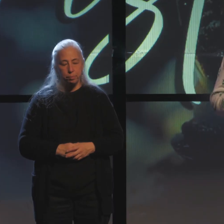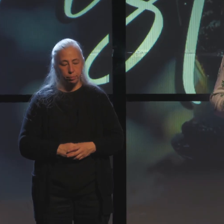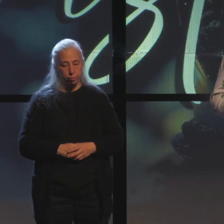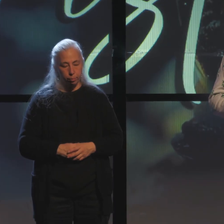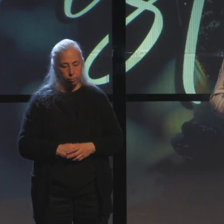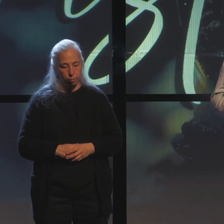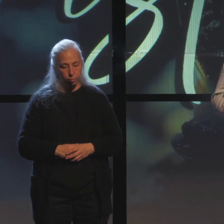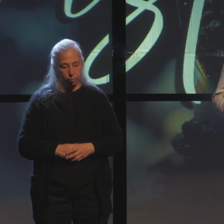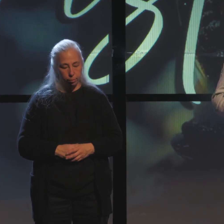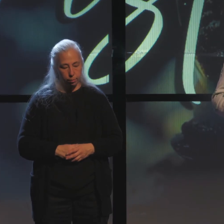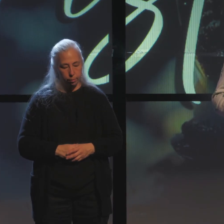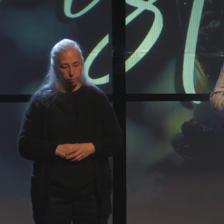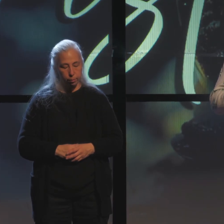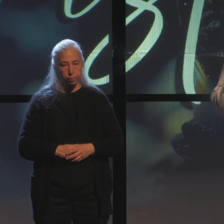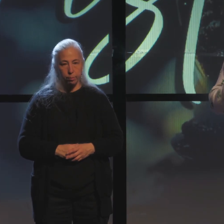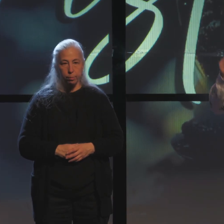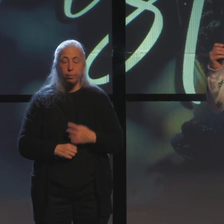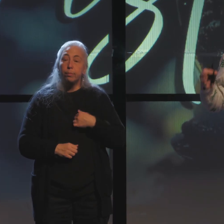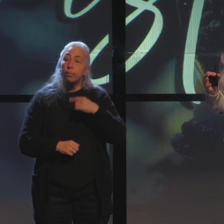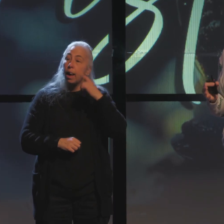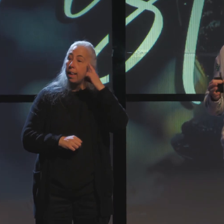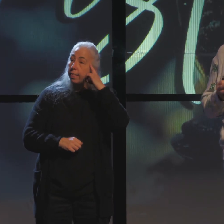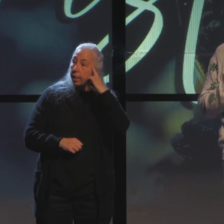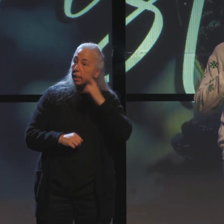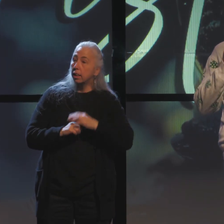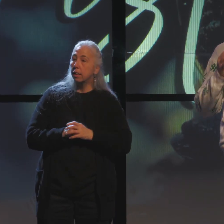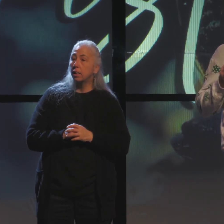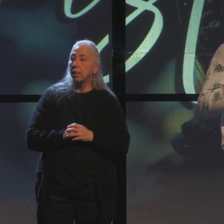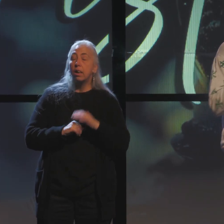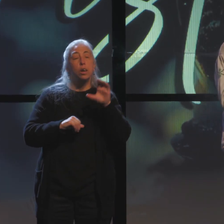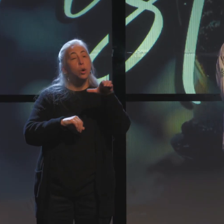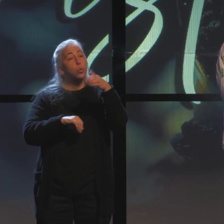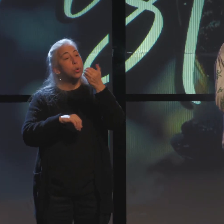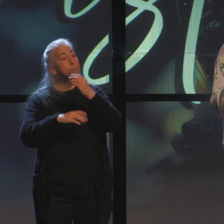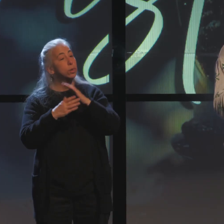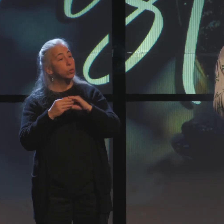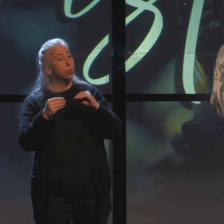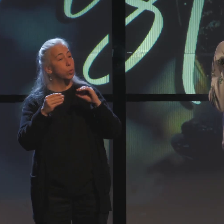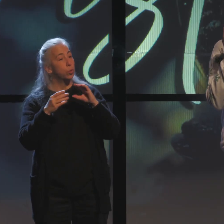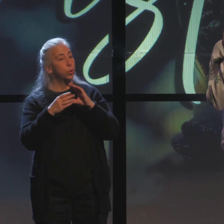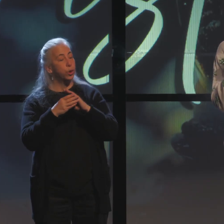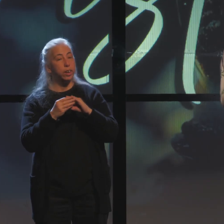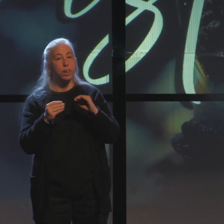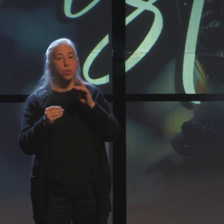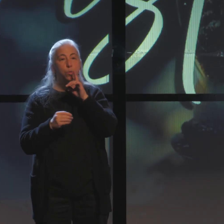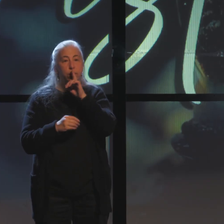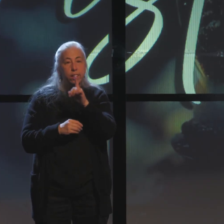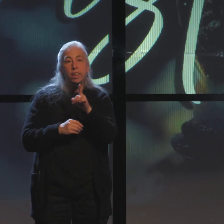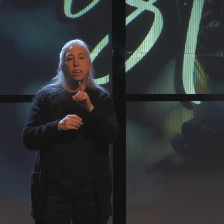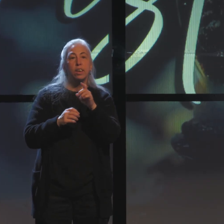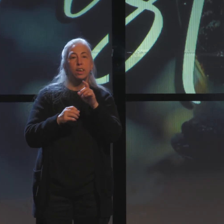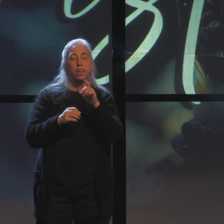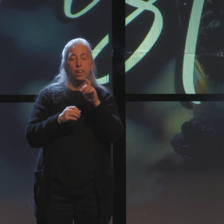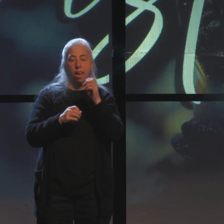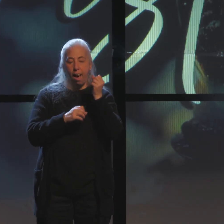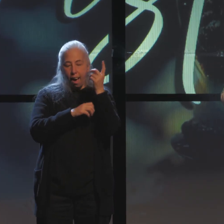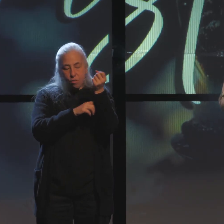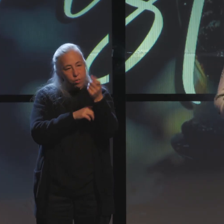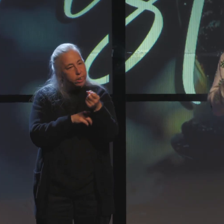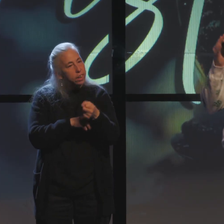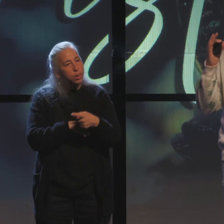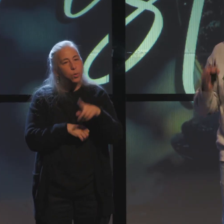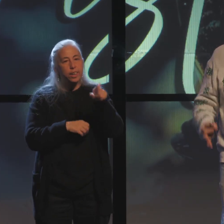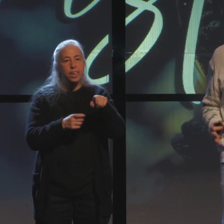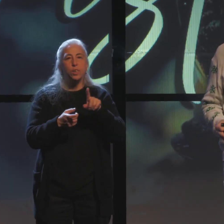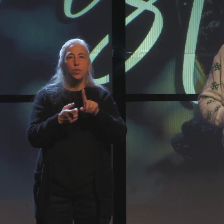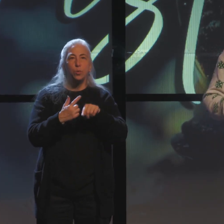And I think that this story, what's powerful is that it can steady us. I think we come back to it every year because we need